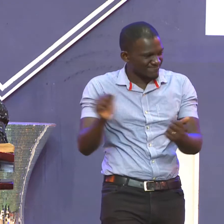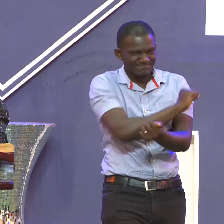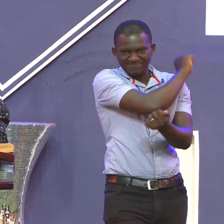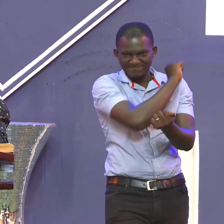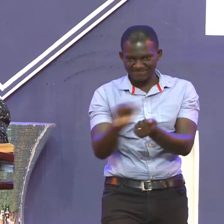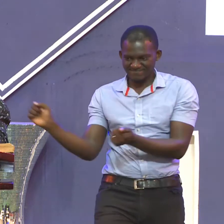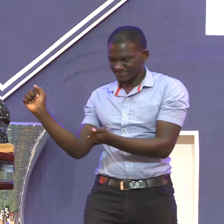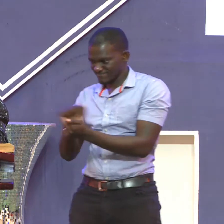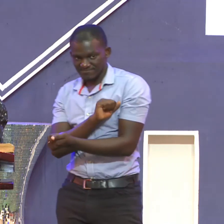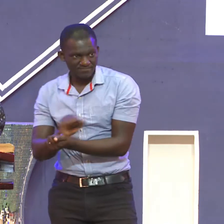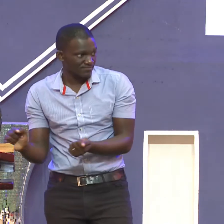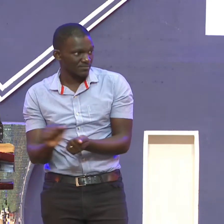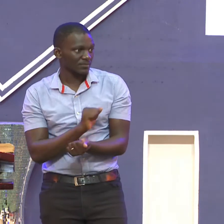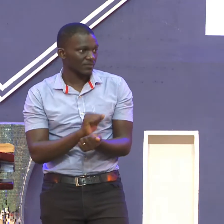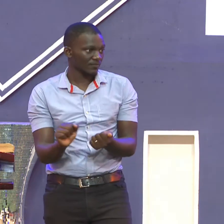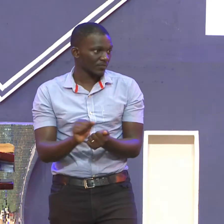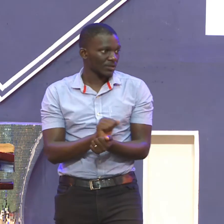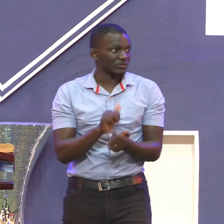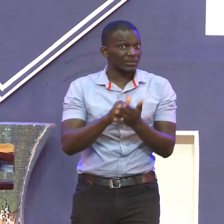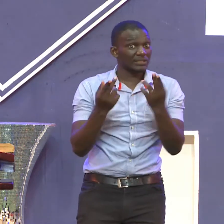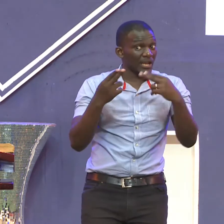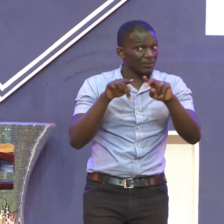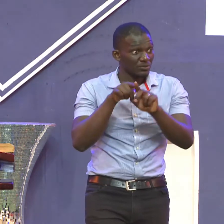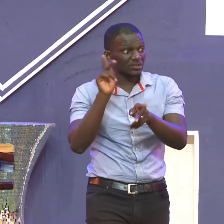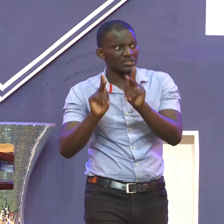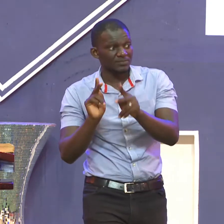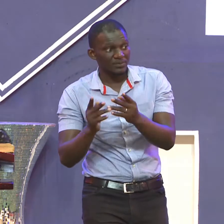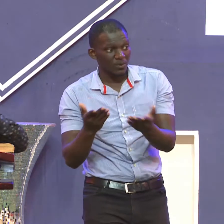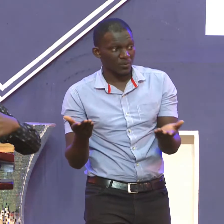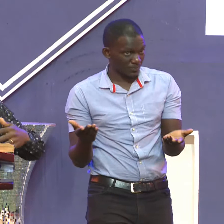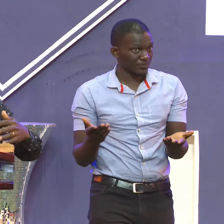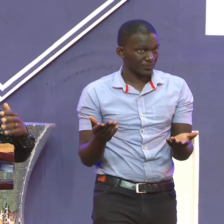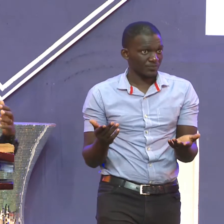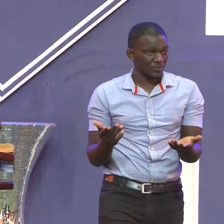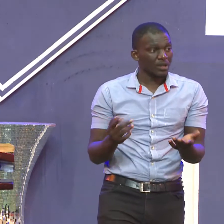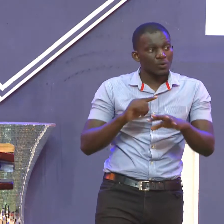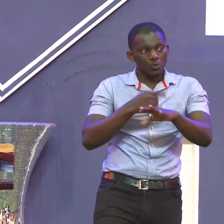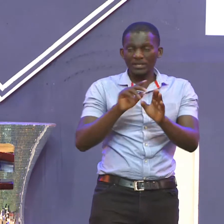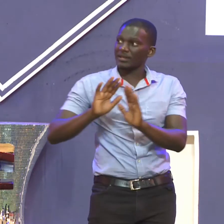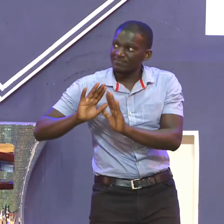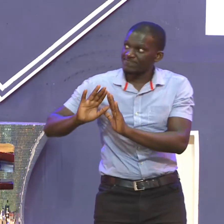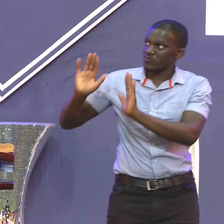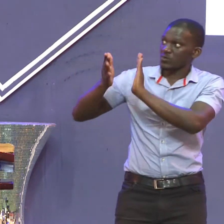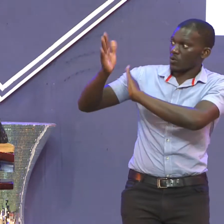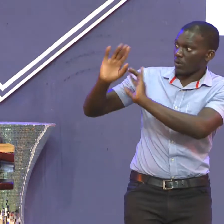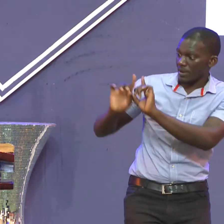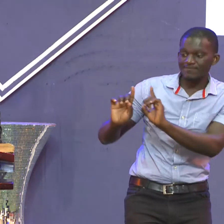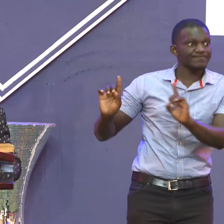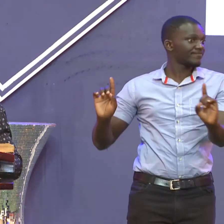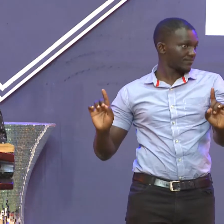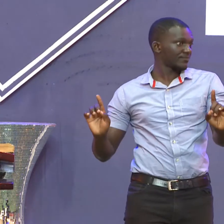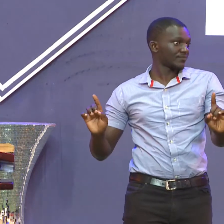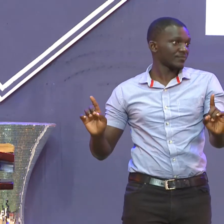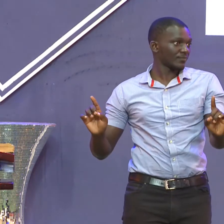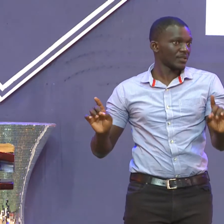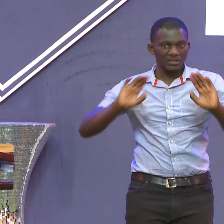comes easily to strike. Kati chechatu kakubantu bano. So in the same way that happened to this. Webava Katonda. When they drifted away from God.